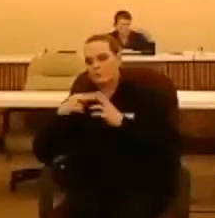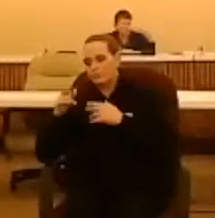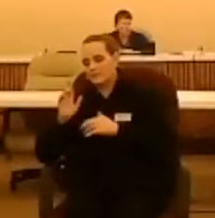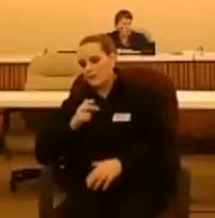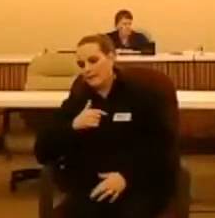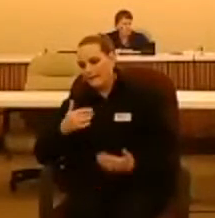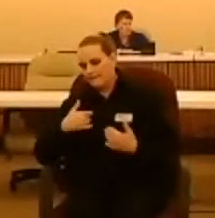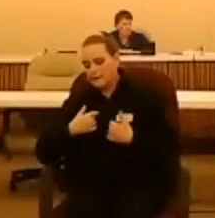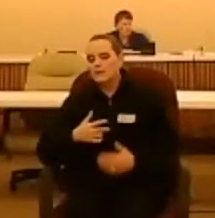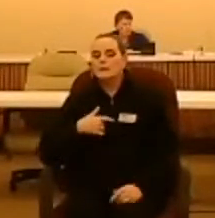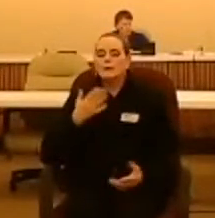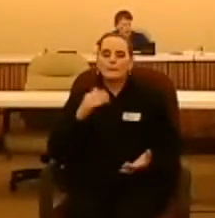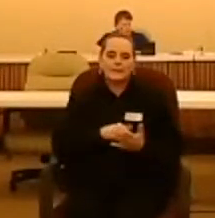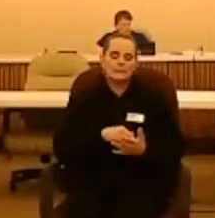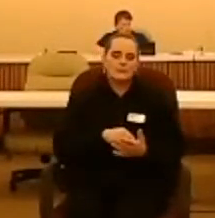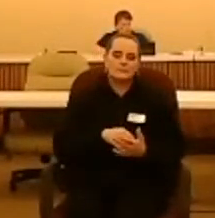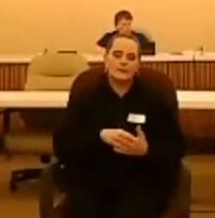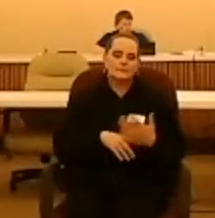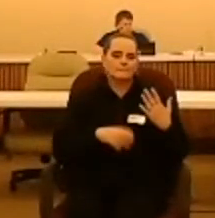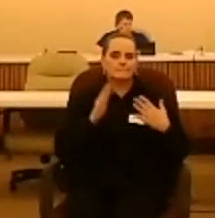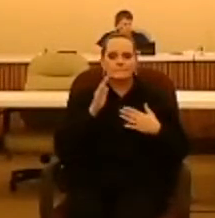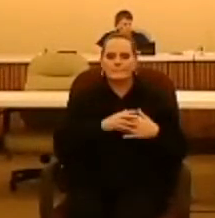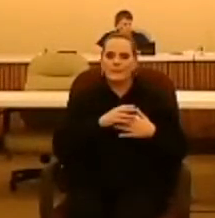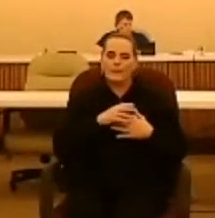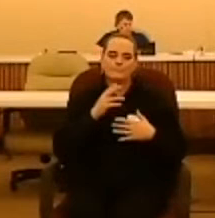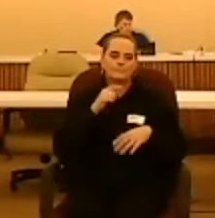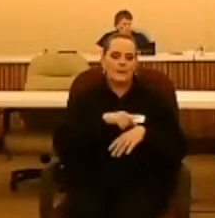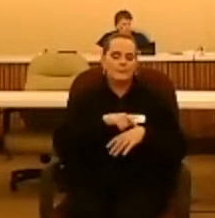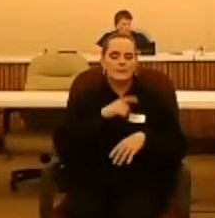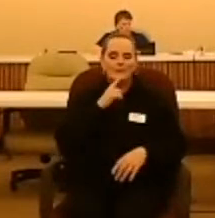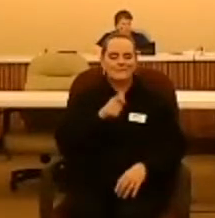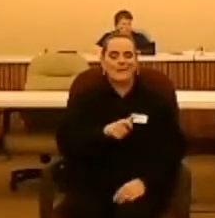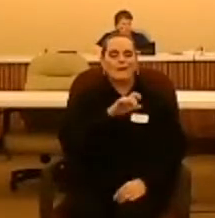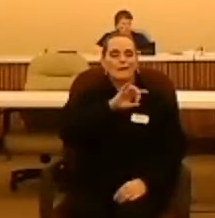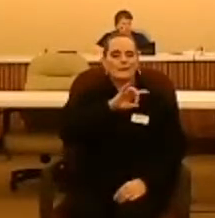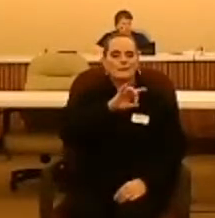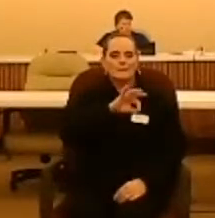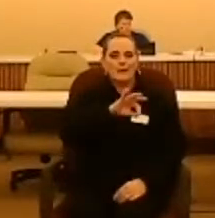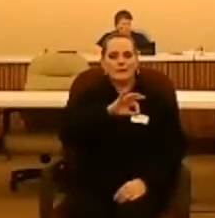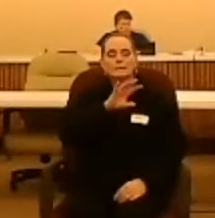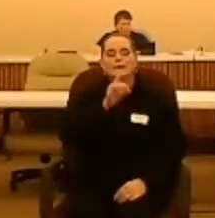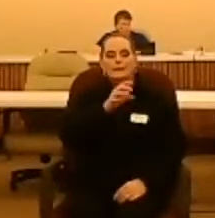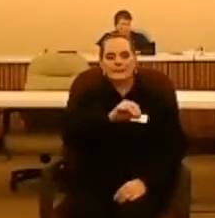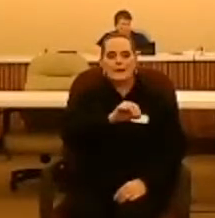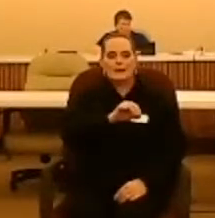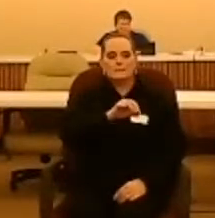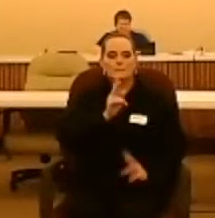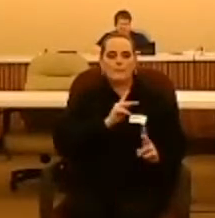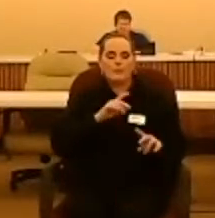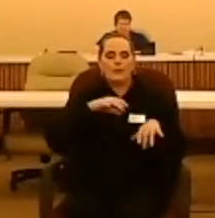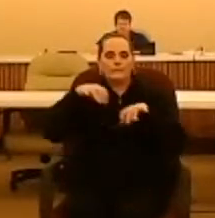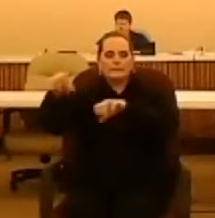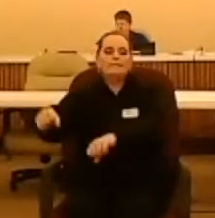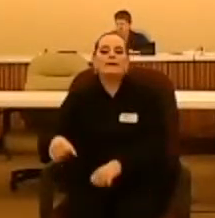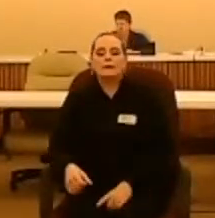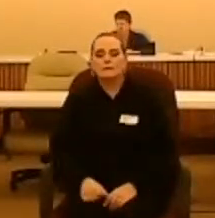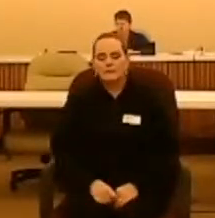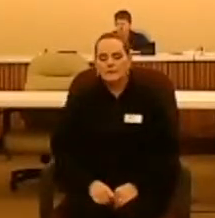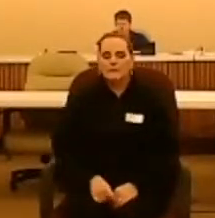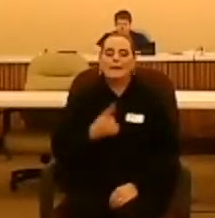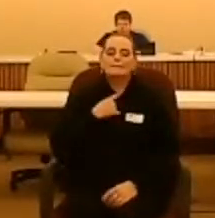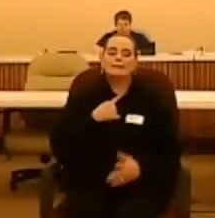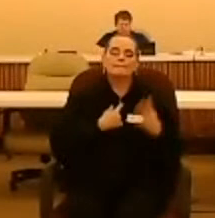it's during peak time. So it's not just that 89 people are leaving, it's 89 people are leaving during peak time. If somebody goes to work